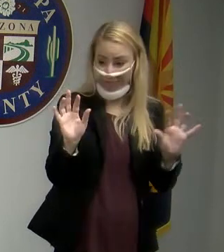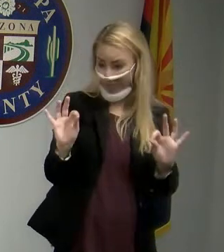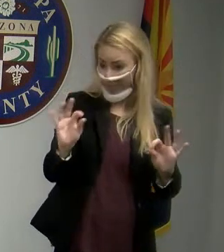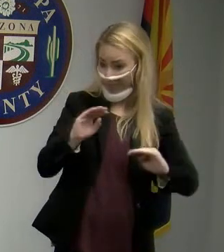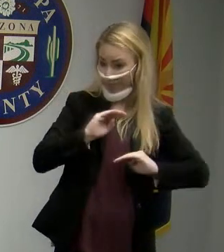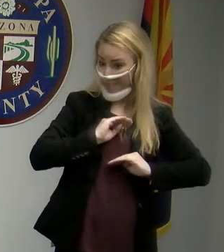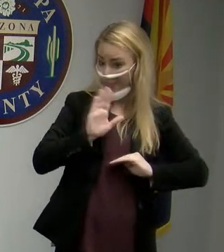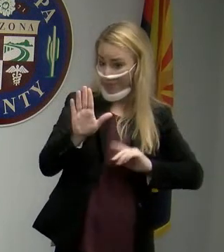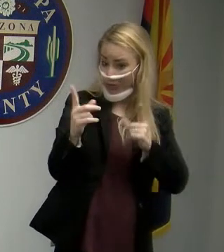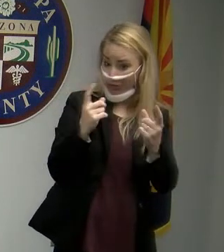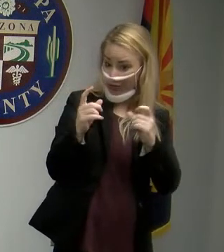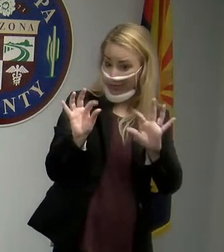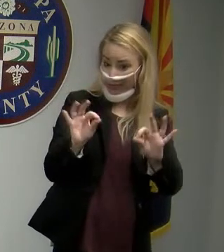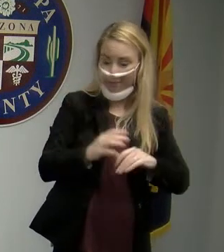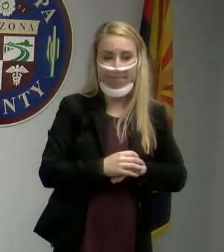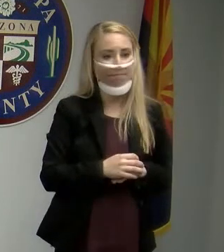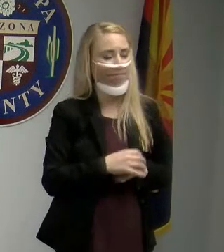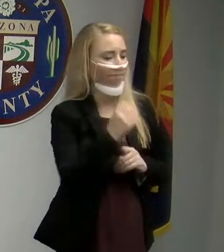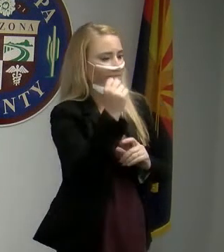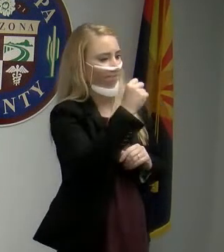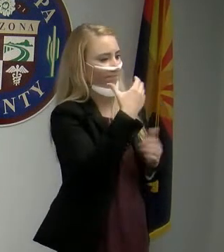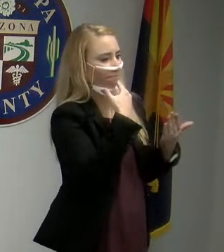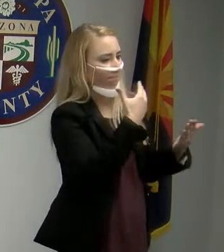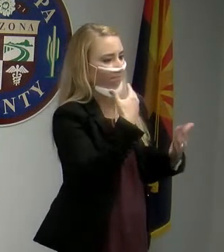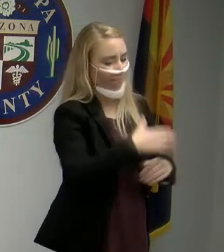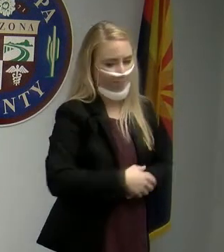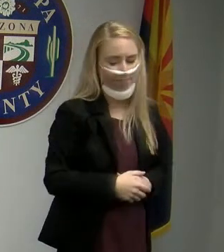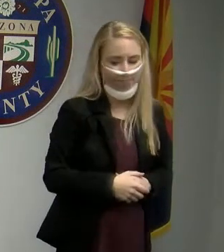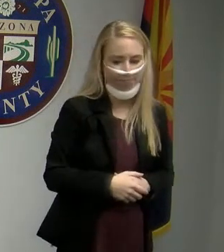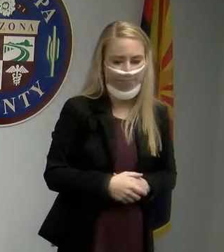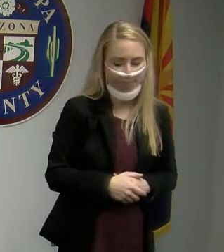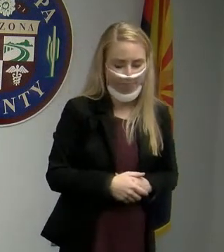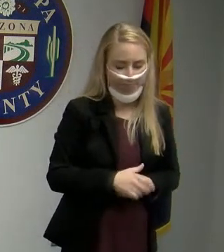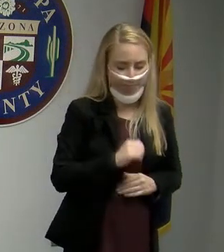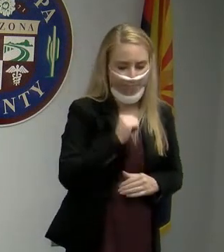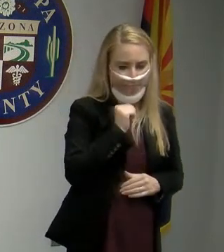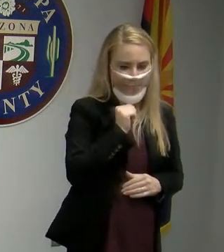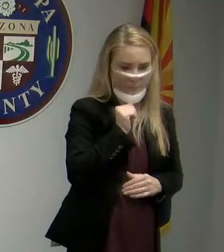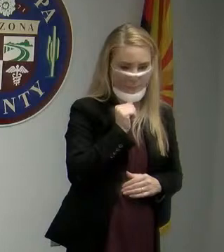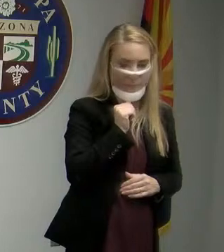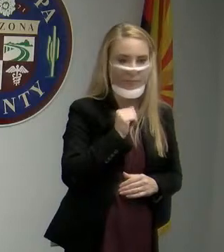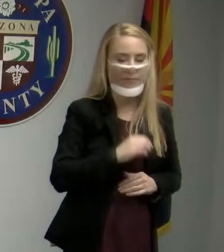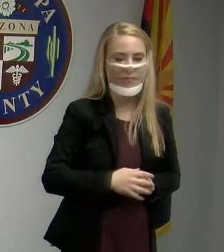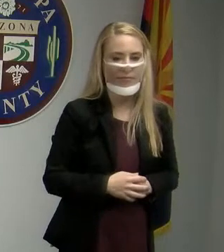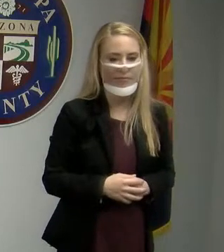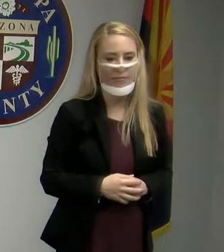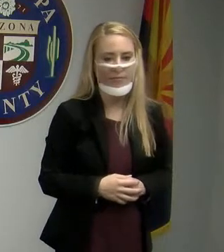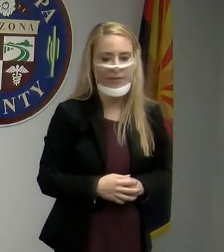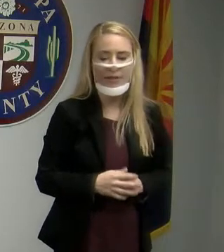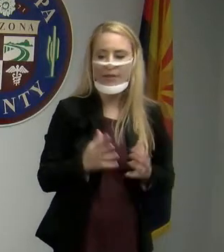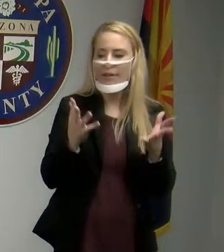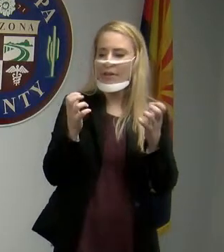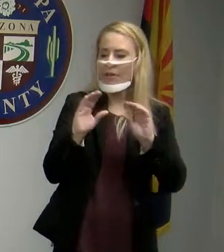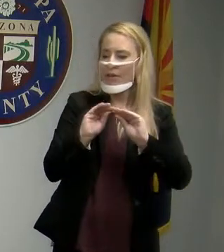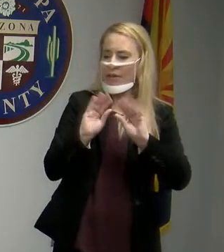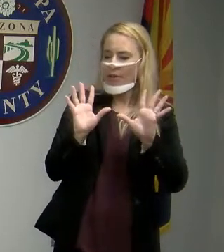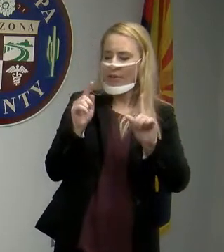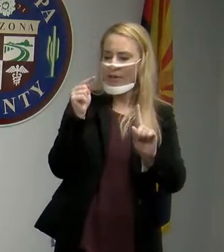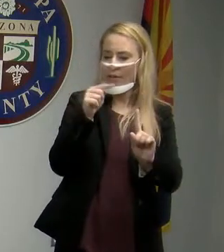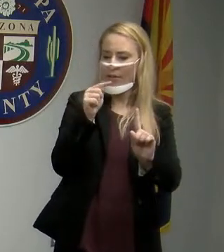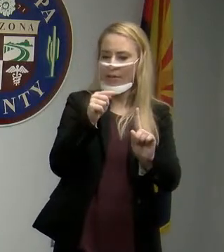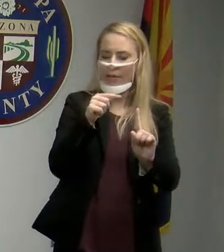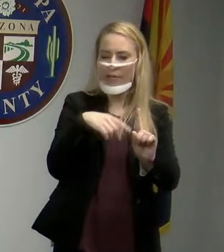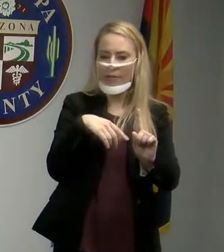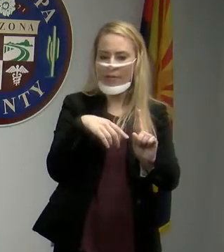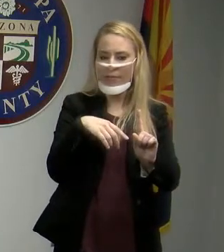Or your multiple questions? Yeah, no, it does. Thank you. Okay. Thanks. I'll let. And just to be clear, just the one clarification line was. Sure. Have you guys?